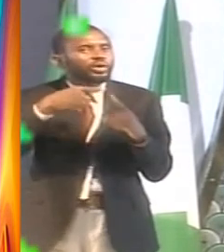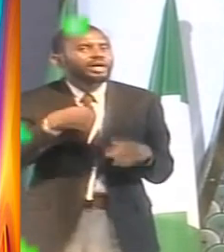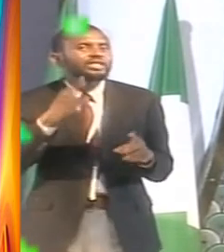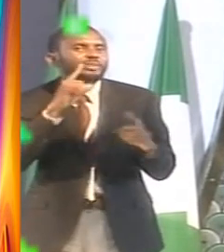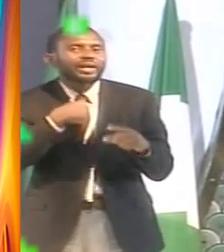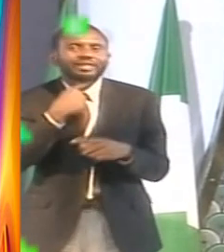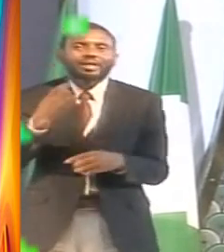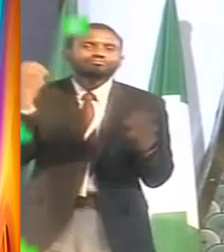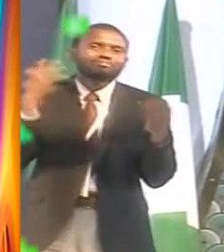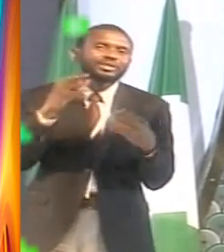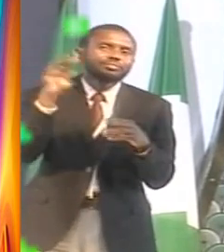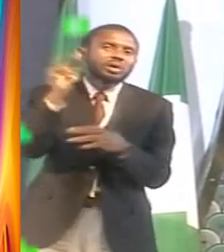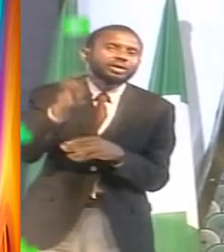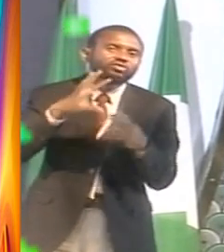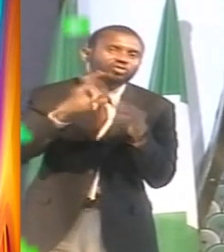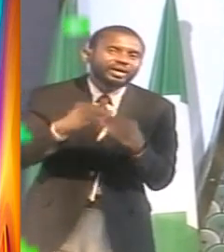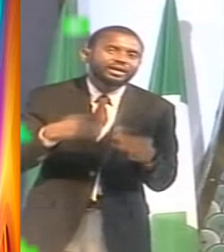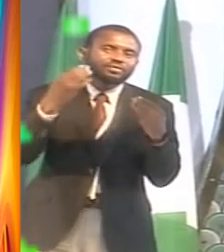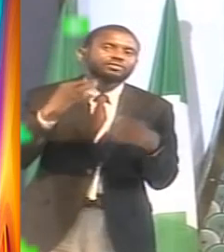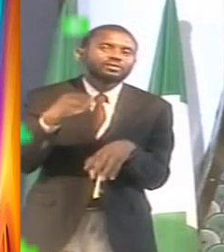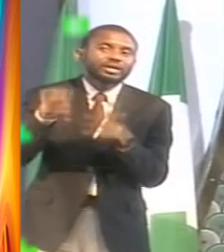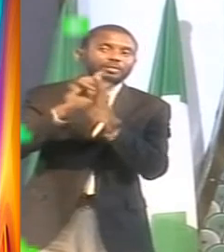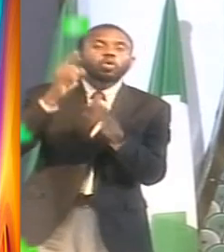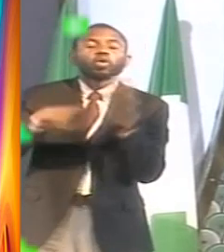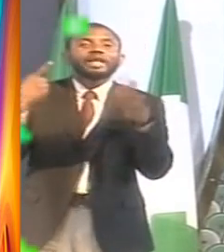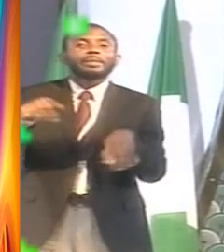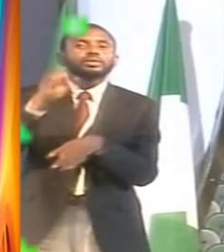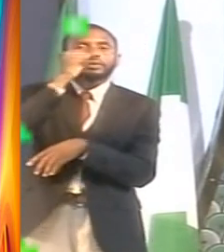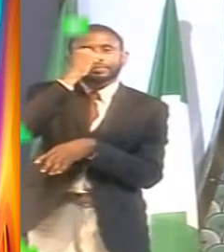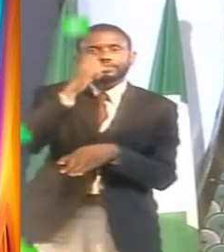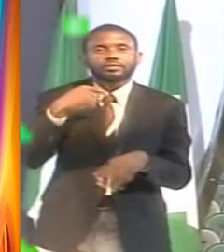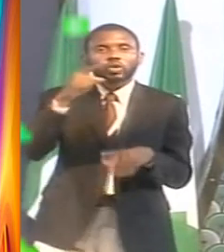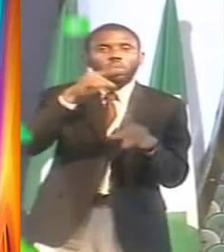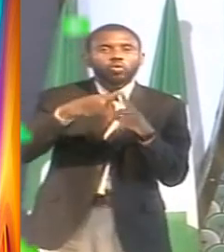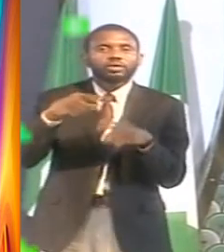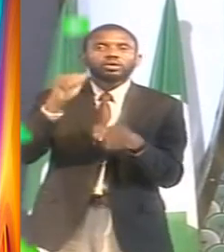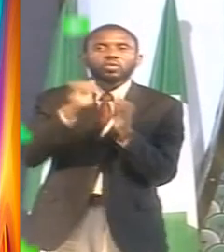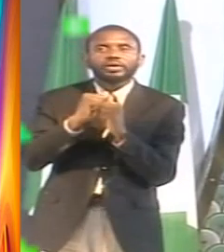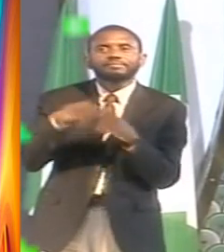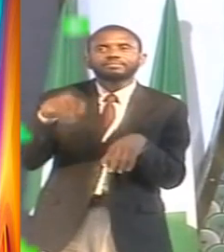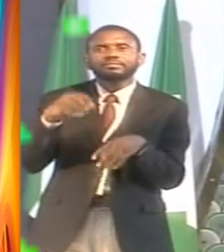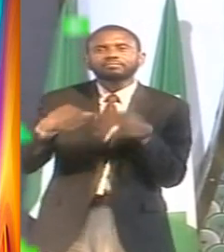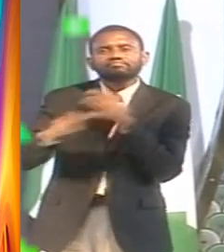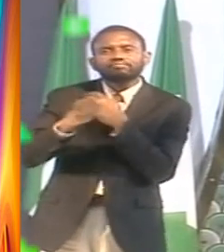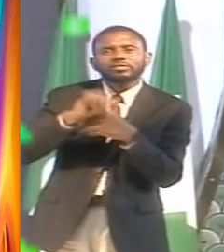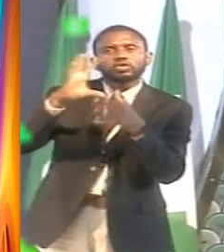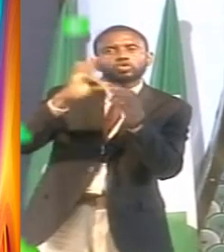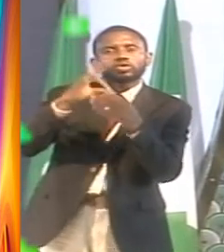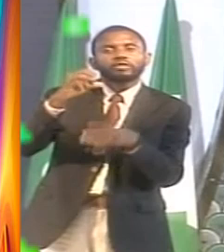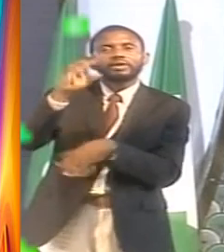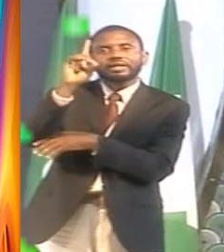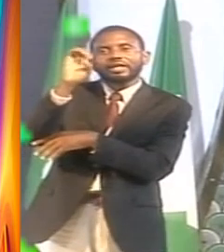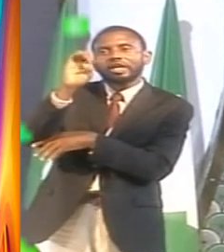tell a million stories. And I give you an example. What happened in Sokoto? With the tragic story of Deborah.